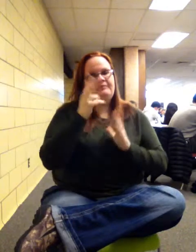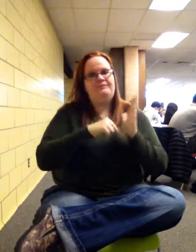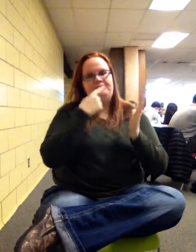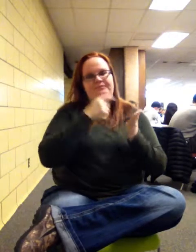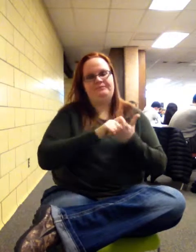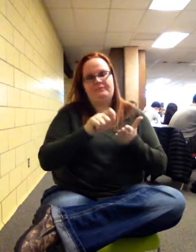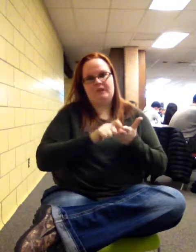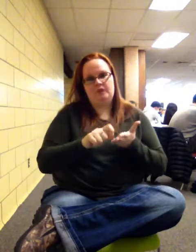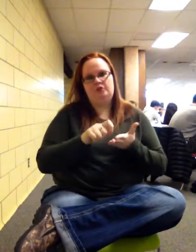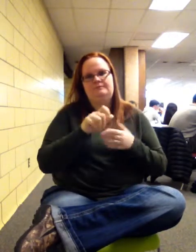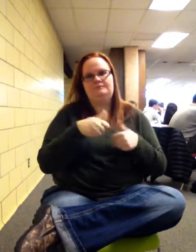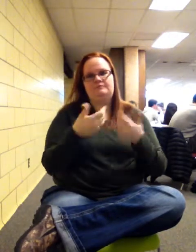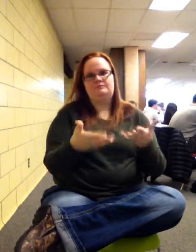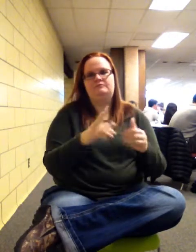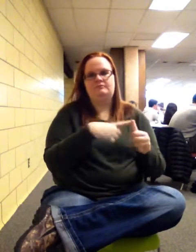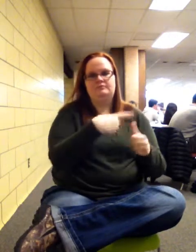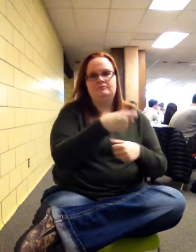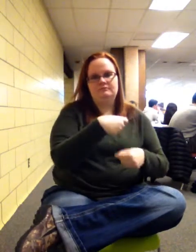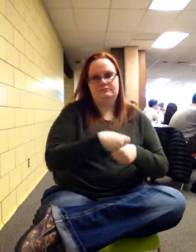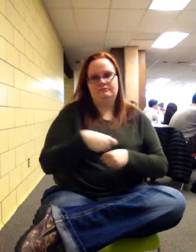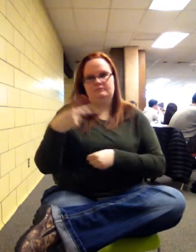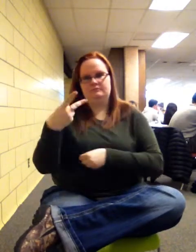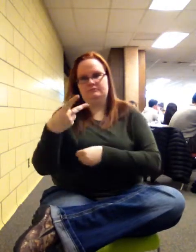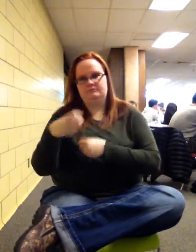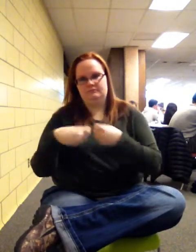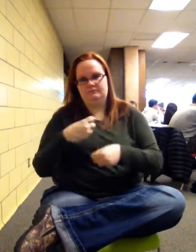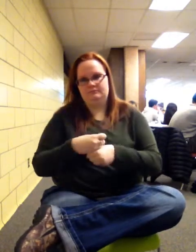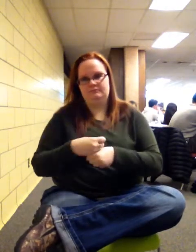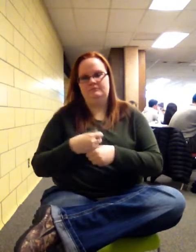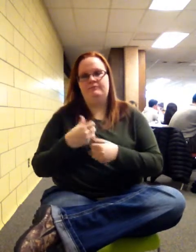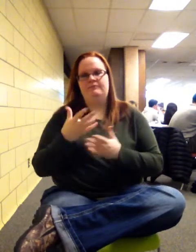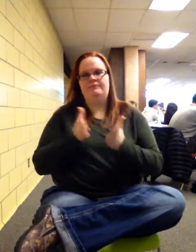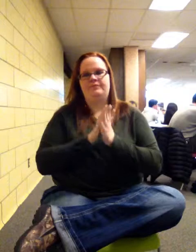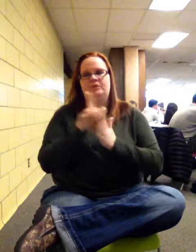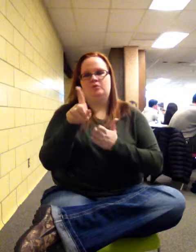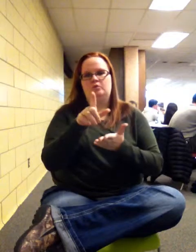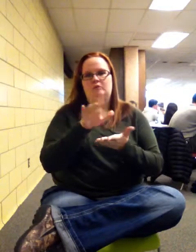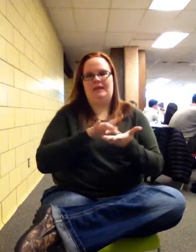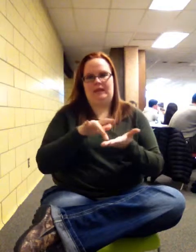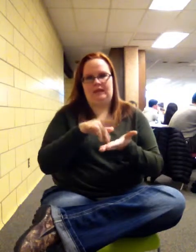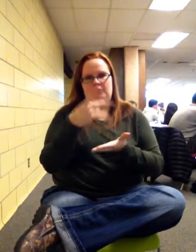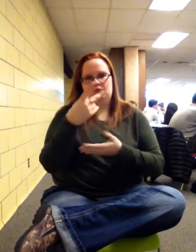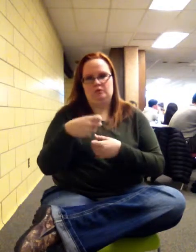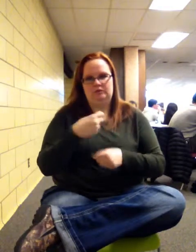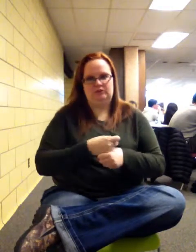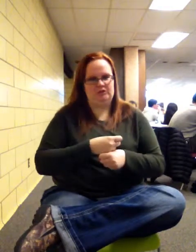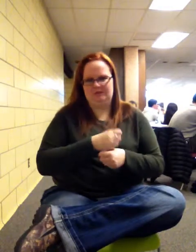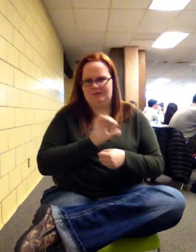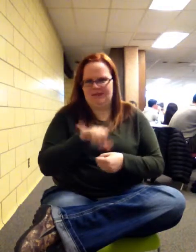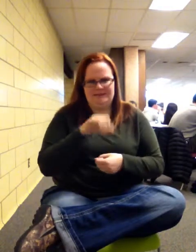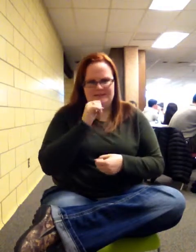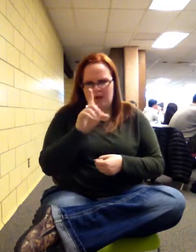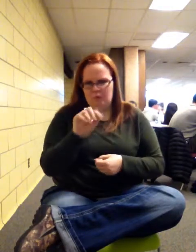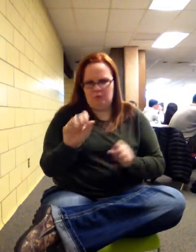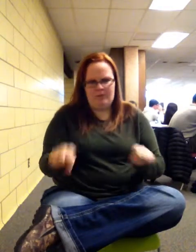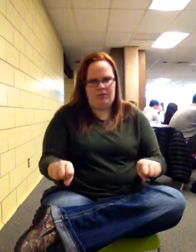year and second year and had you calculate the 2 years. That isn't really doable. That isn't even really something that you can do in practice. So